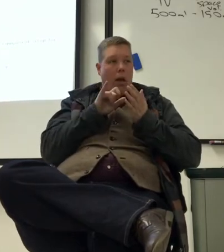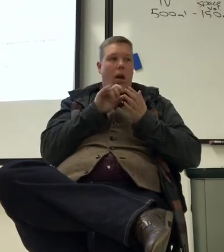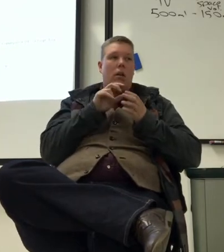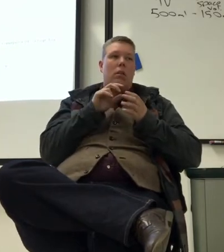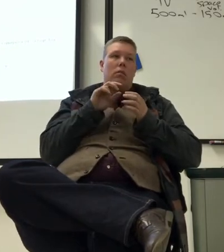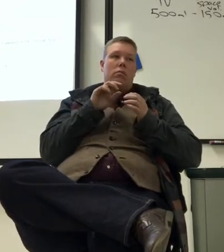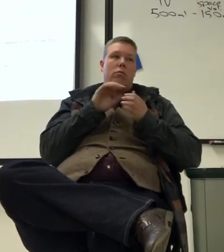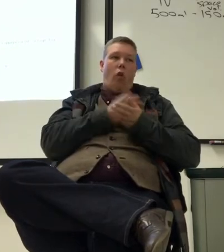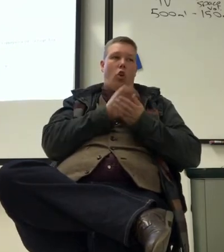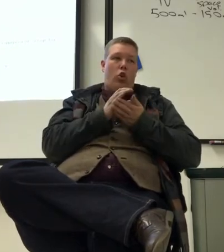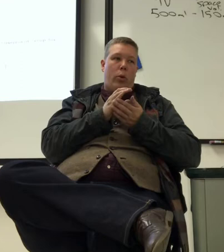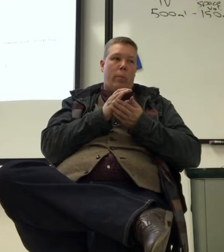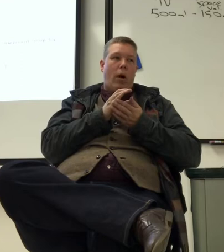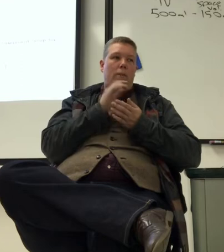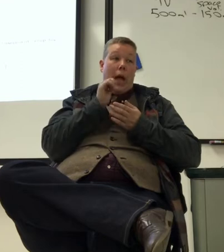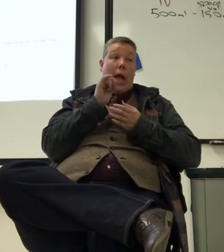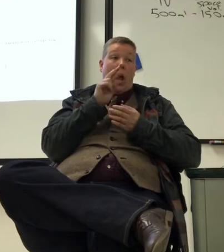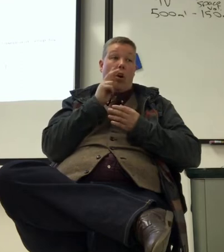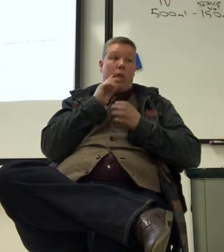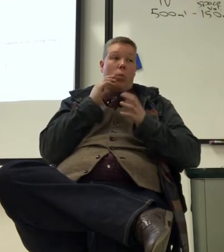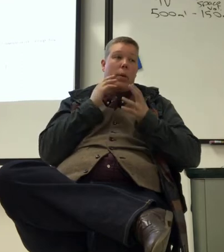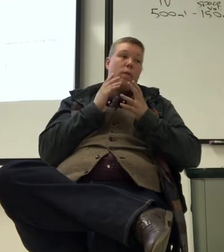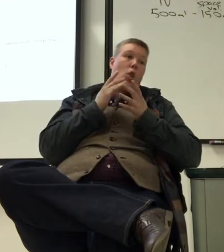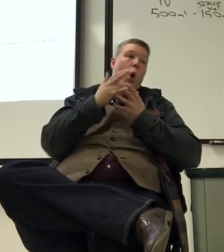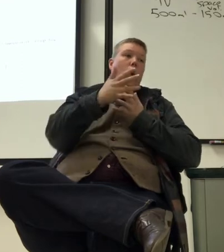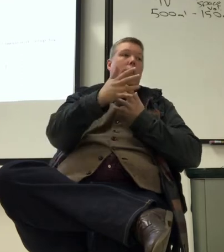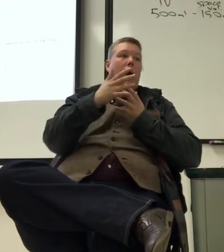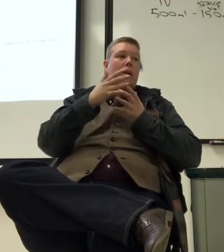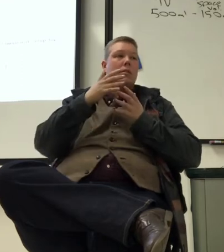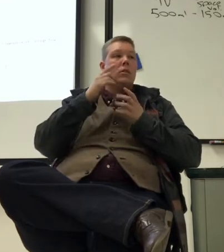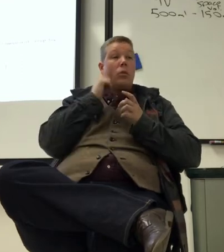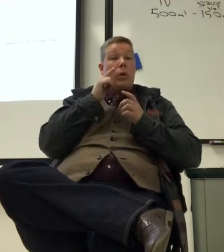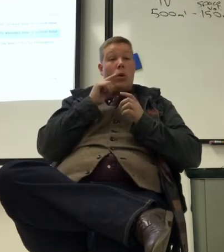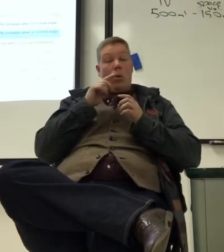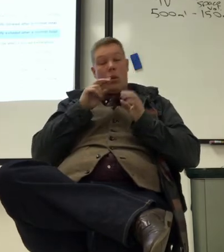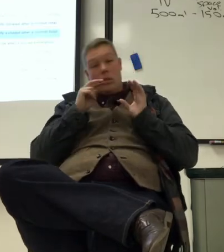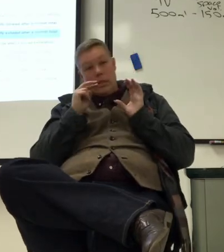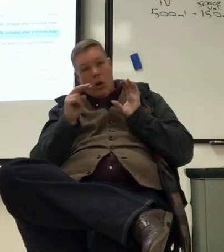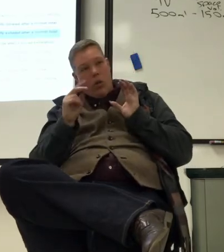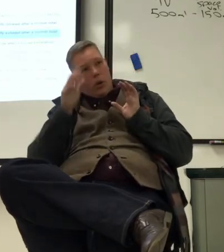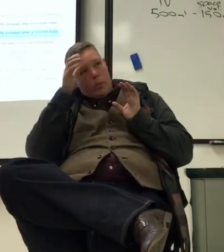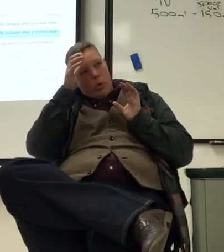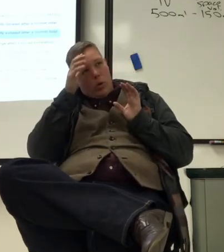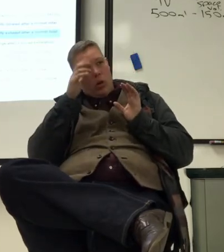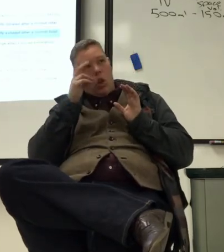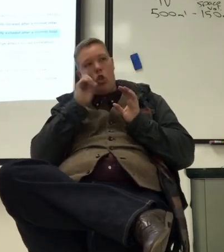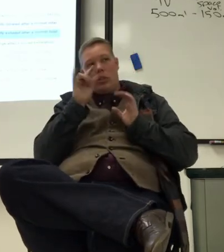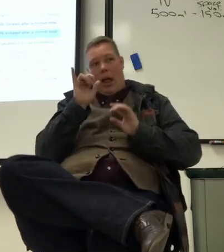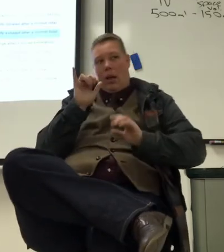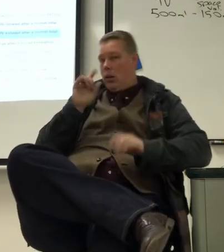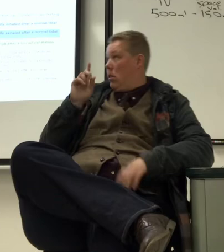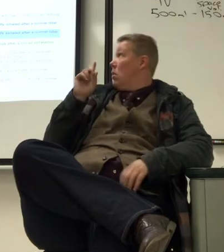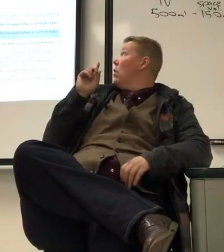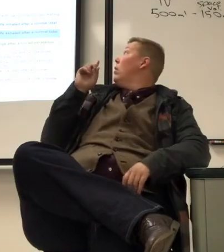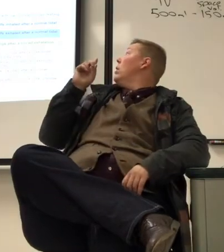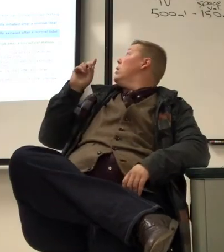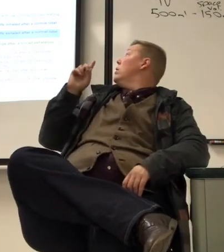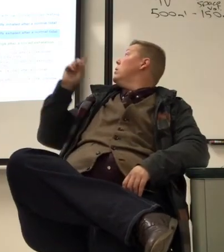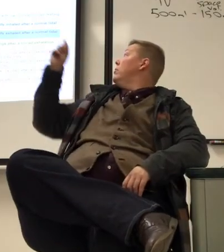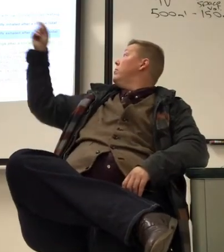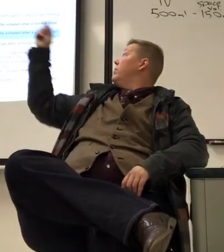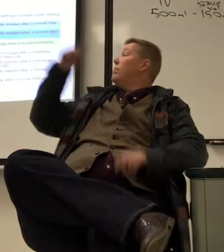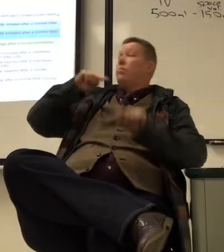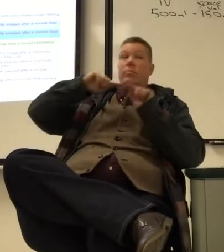of airflow that's flowing past it. And when you get the read on the computer screen, it looks something like this top-looking spirogram.